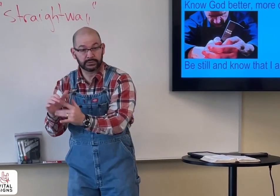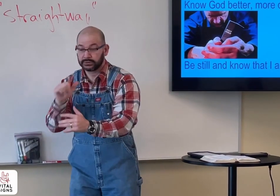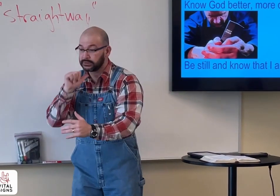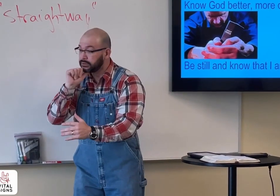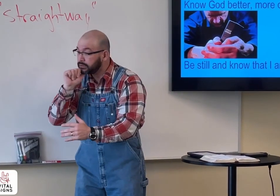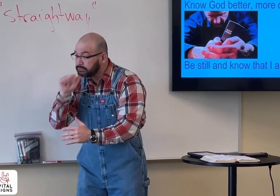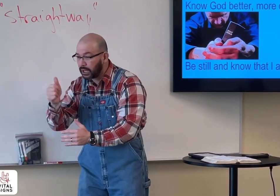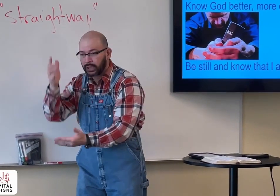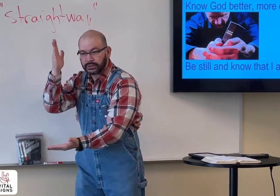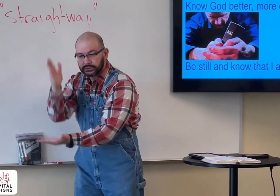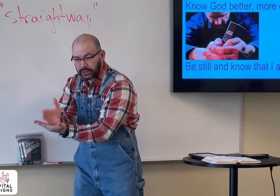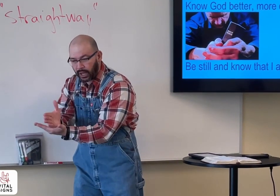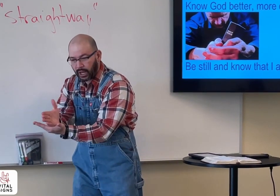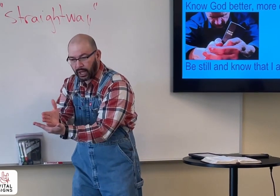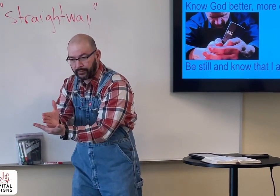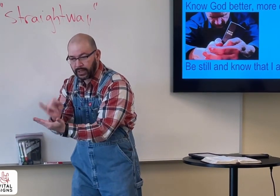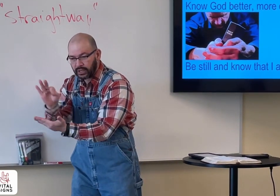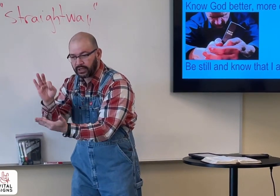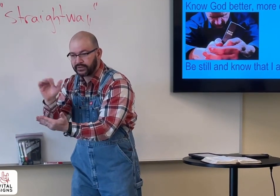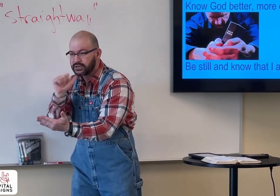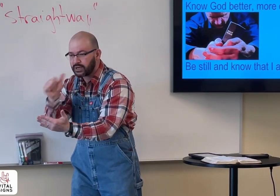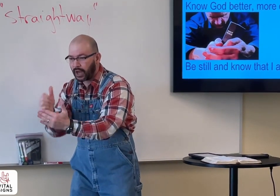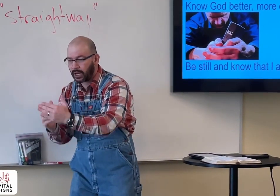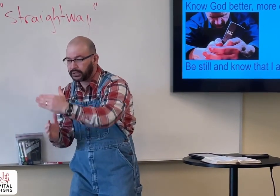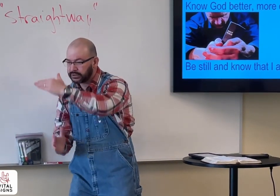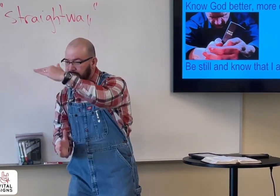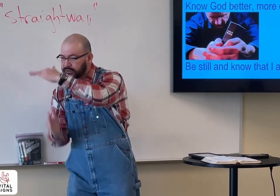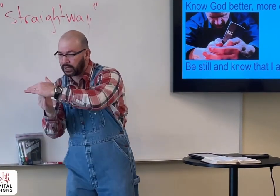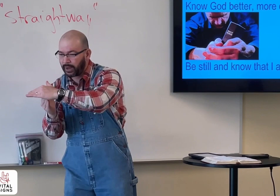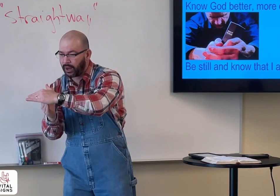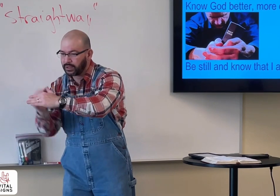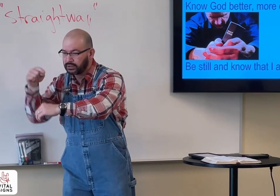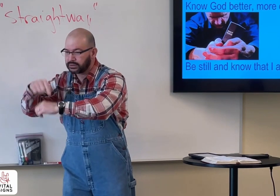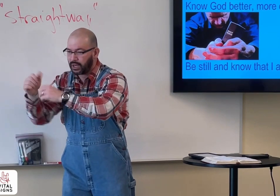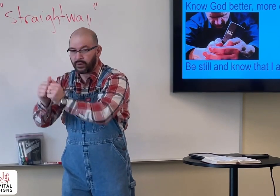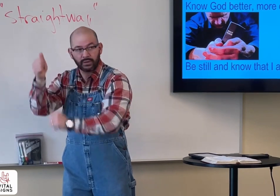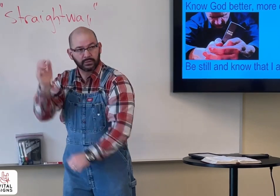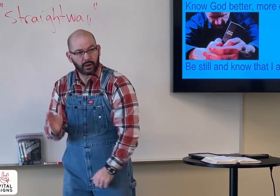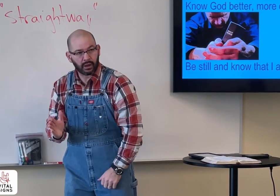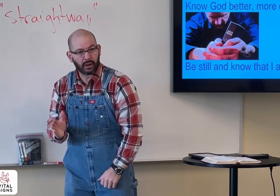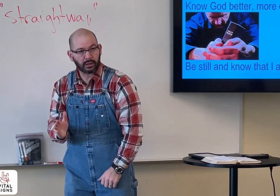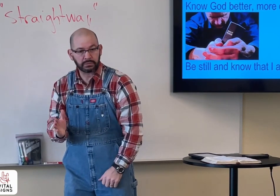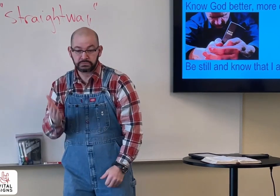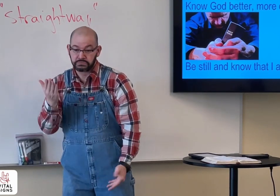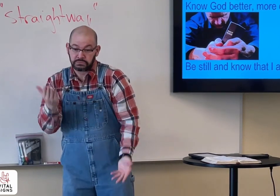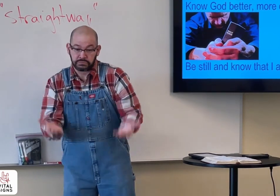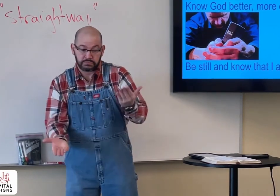If a Christian doesn't stop, if he doesn't take a time out and